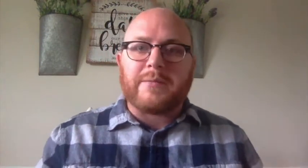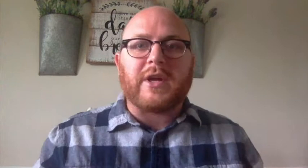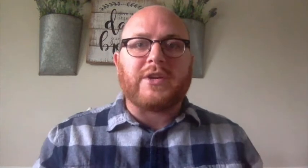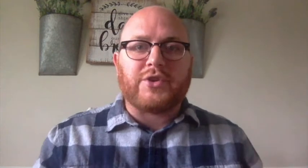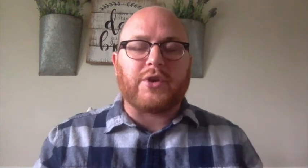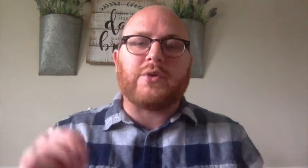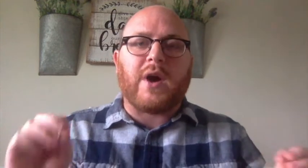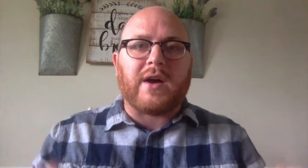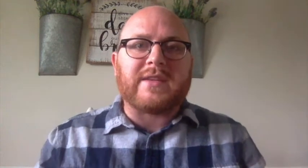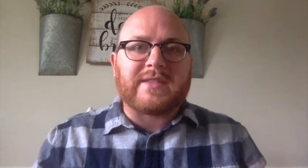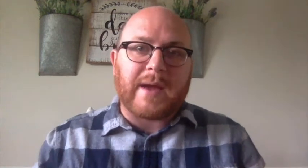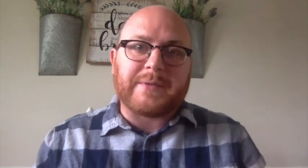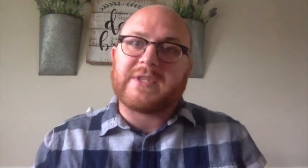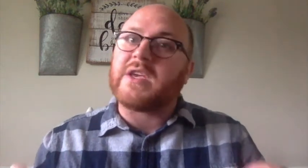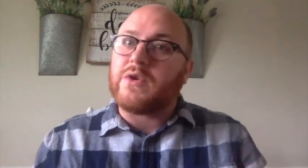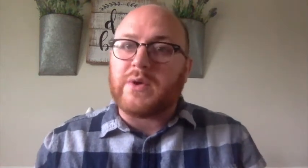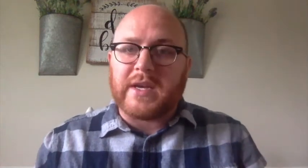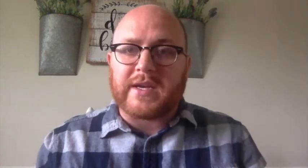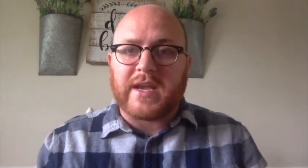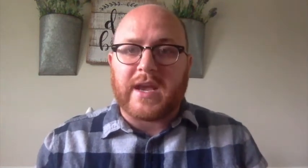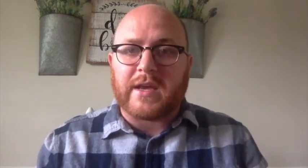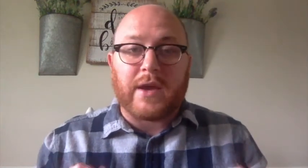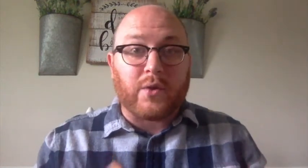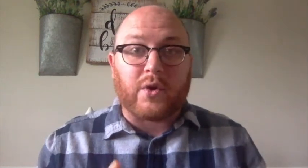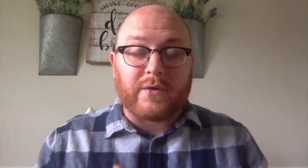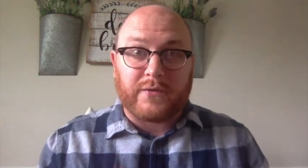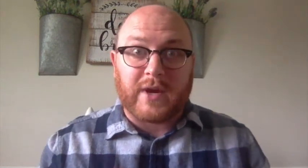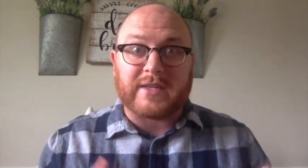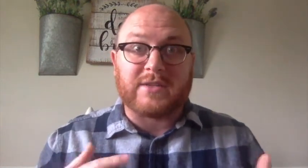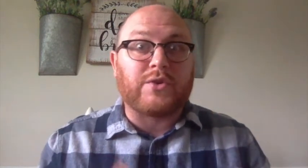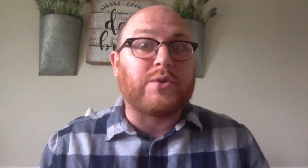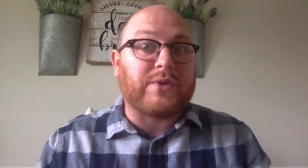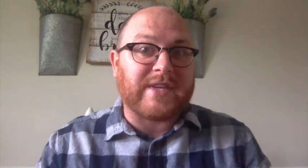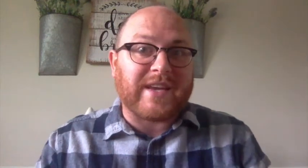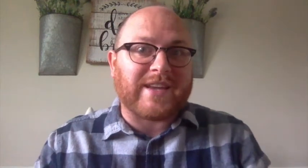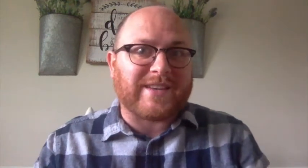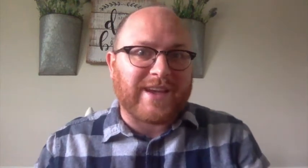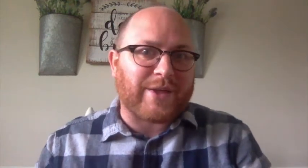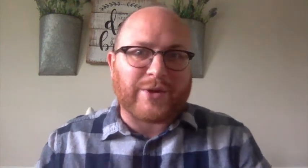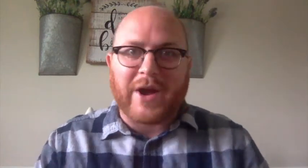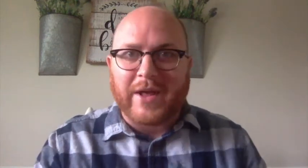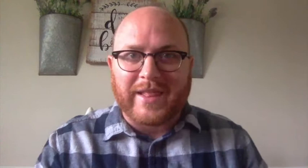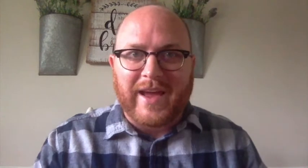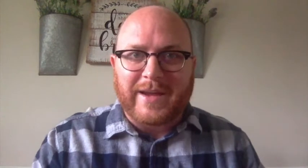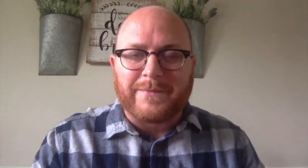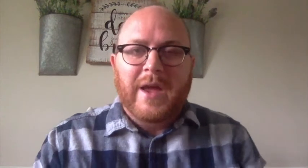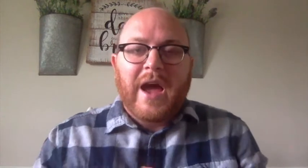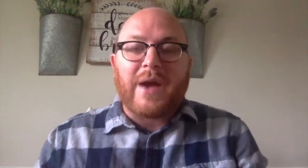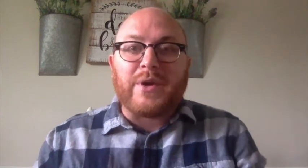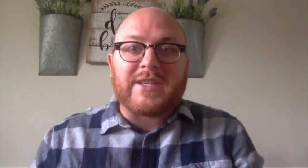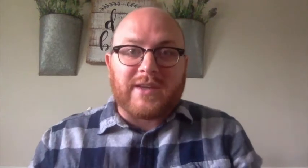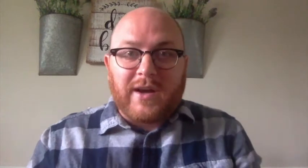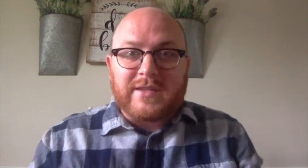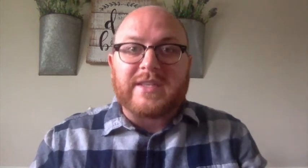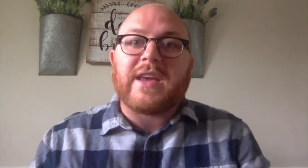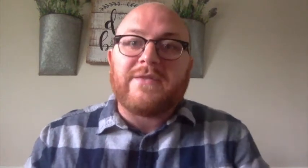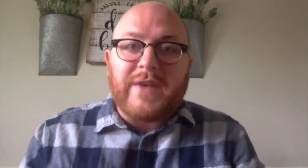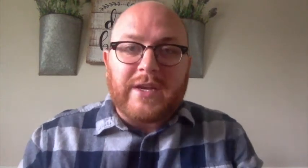going to show you all the steps that you need to take in order for us to sing it together online. I want us all to take videos